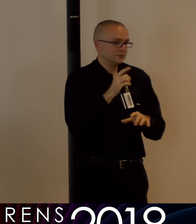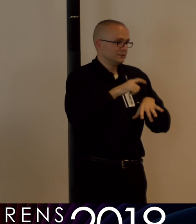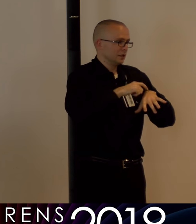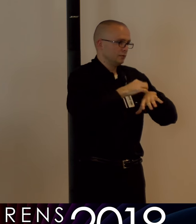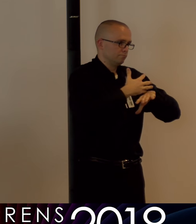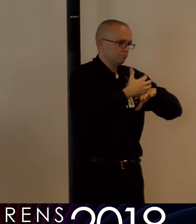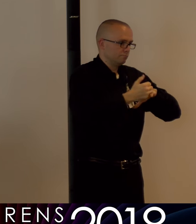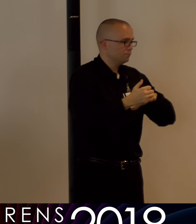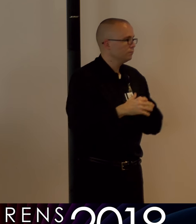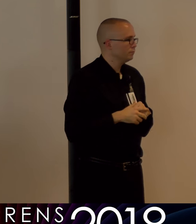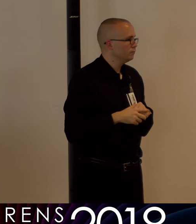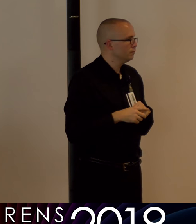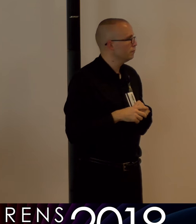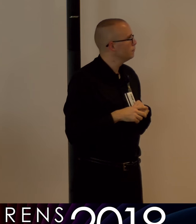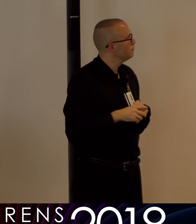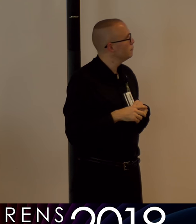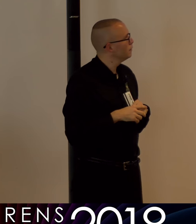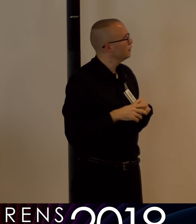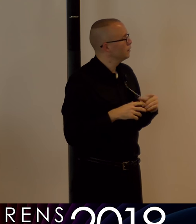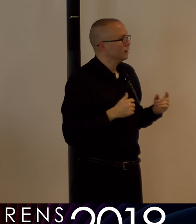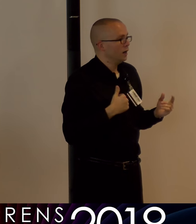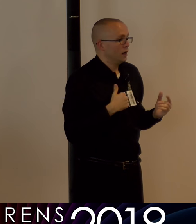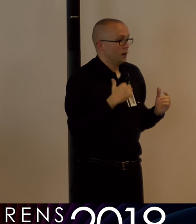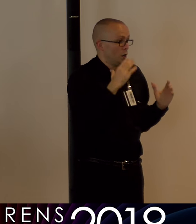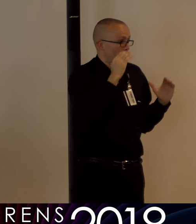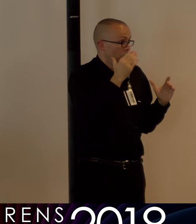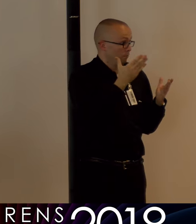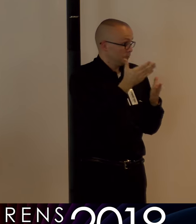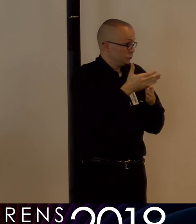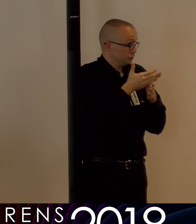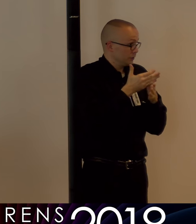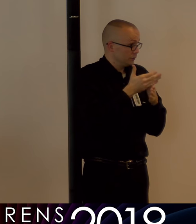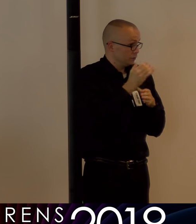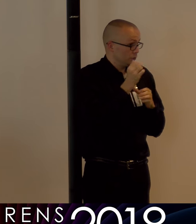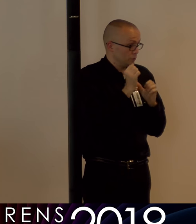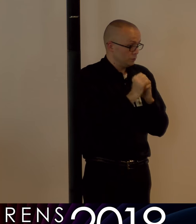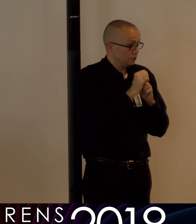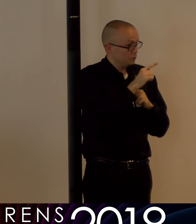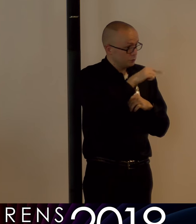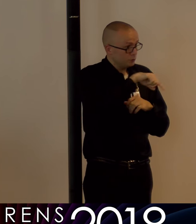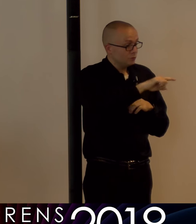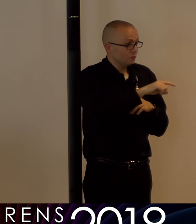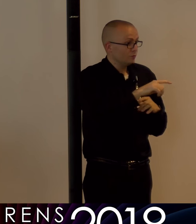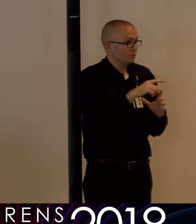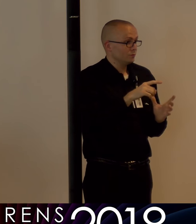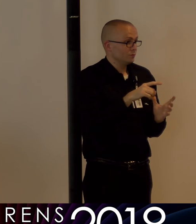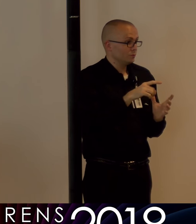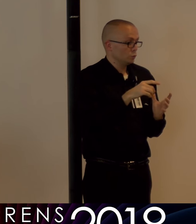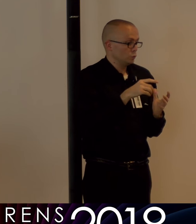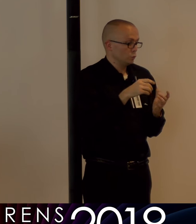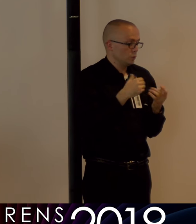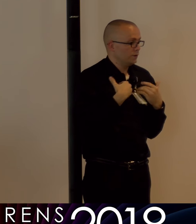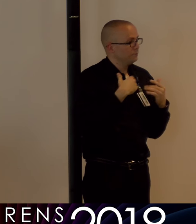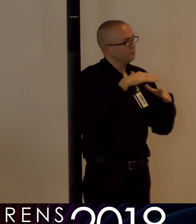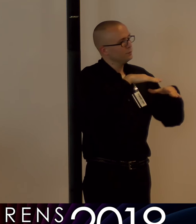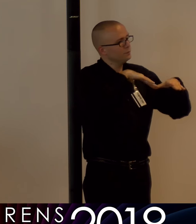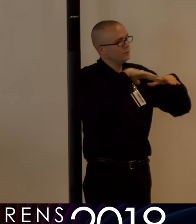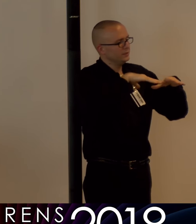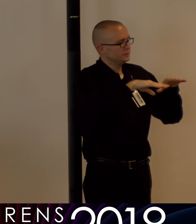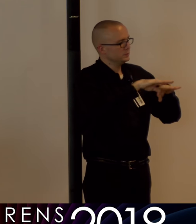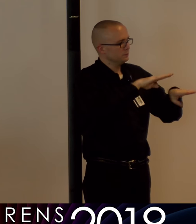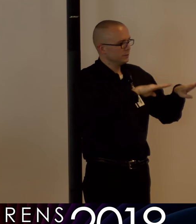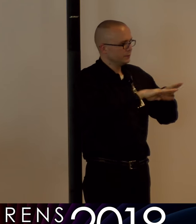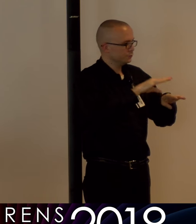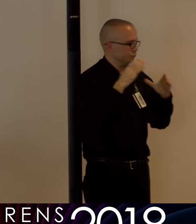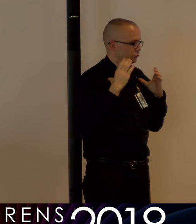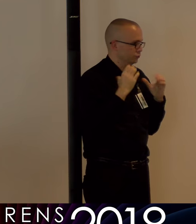running out of time. But I hope I've shared with you the enthusiasm that we have around getting to the basic biology of